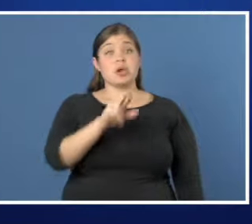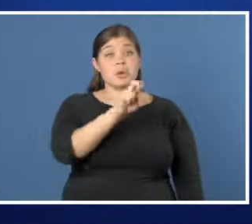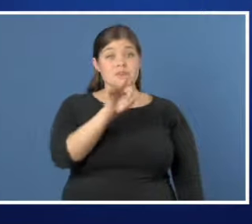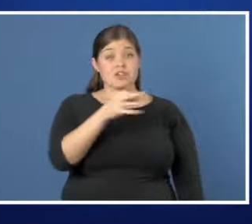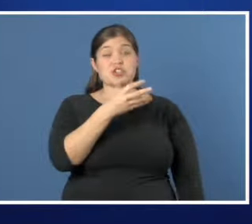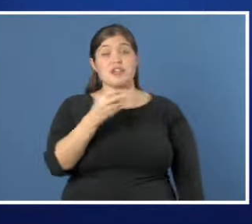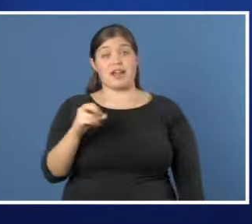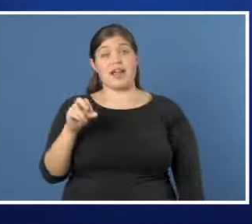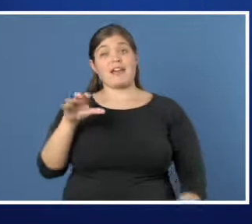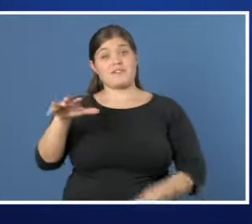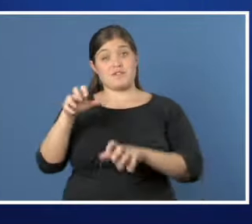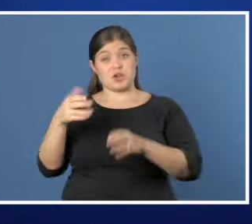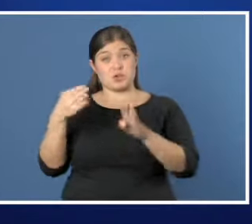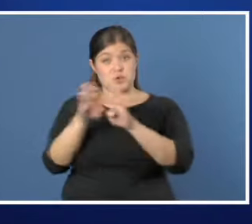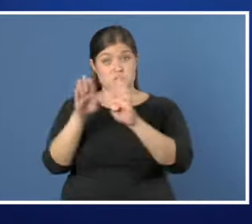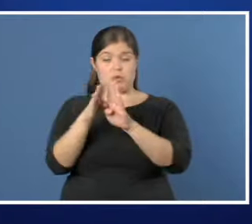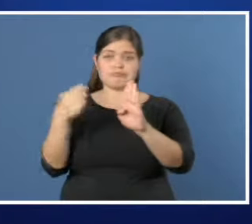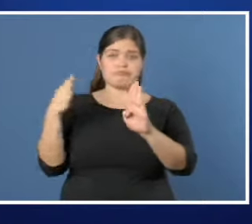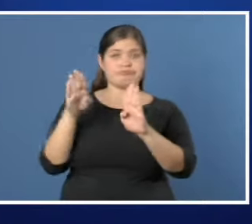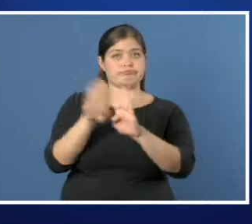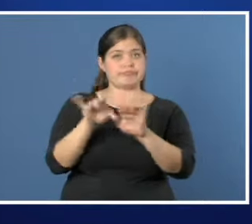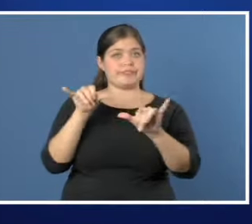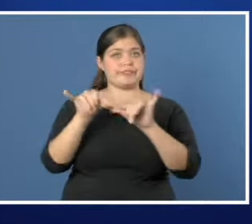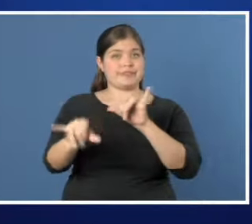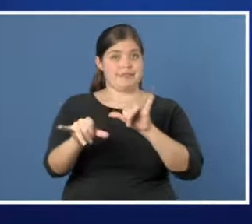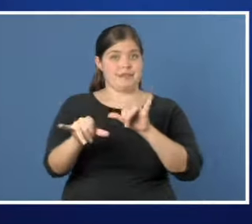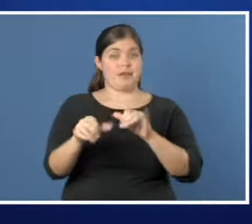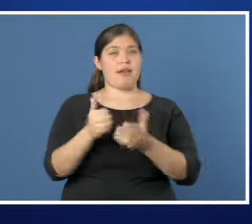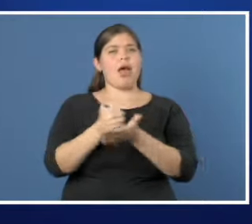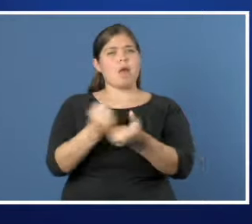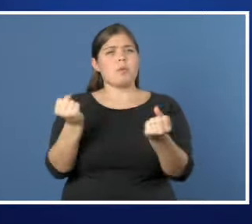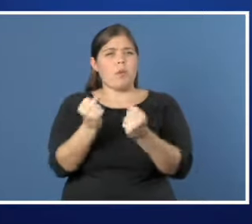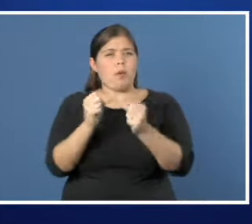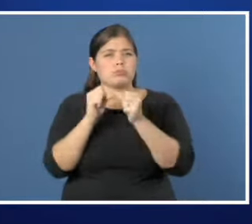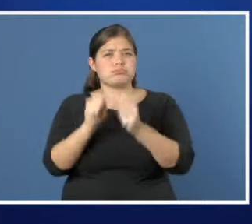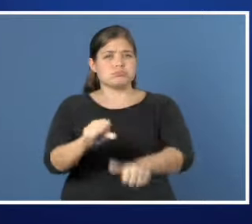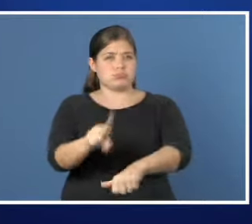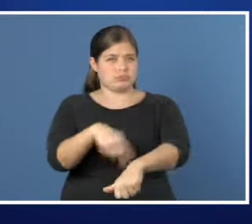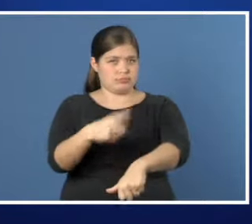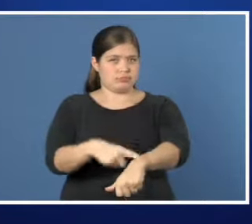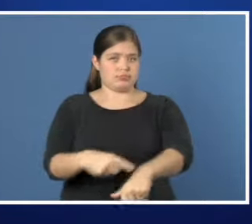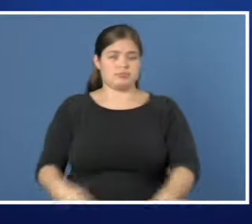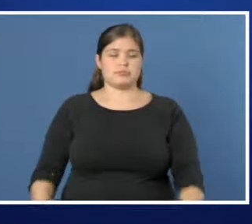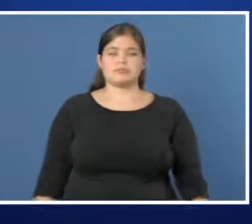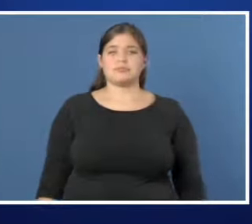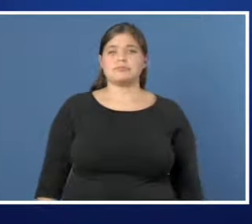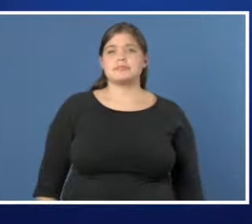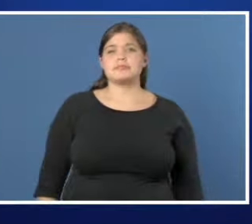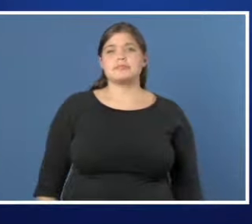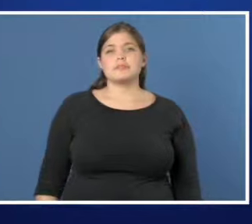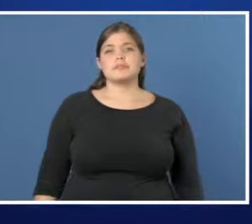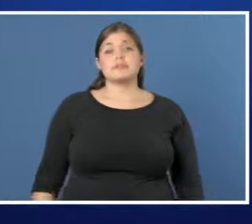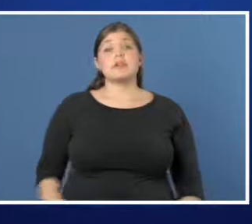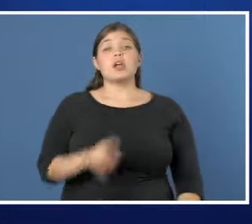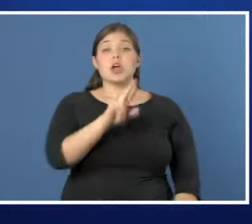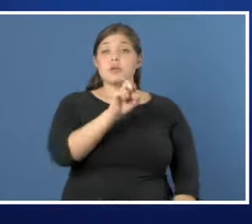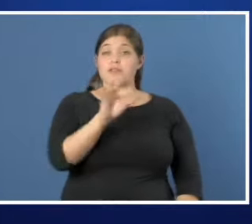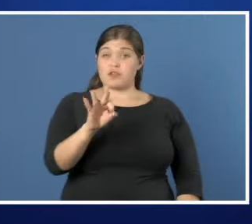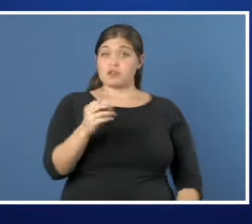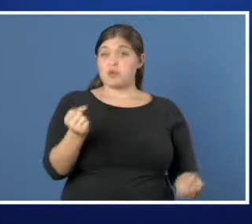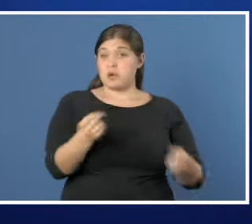Keep the refrigerator and freezer doors closed as much as possible to maintain the cold temperature.